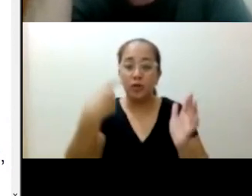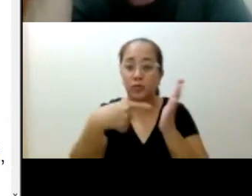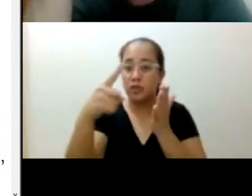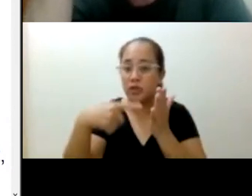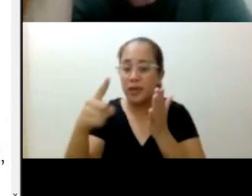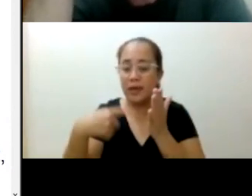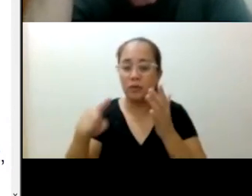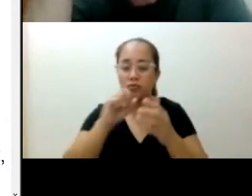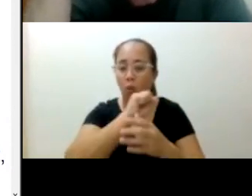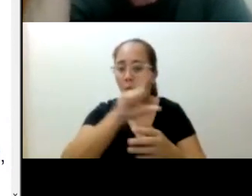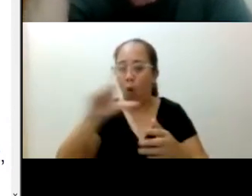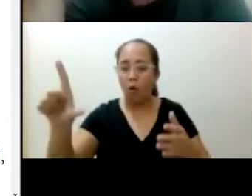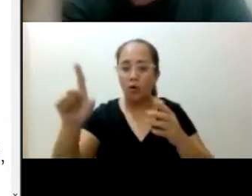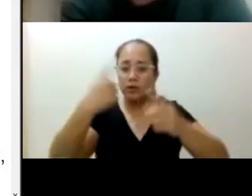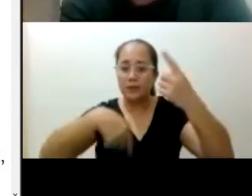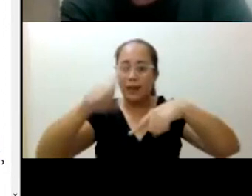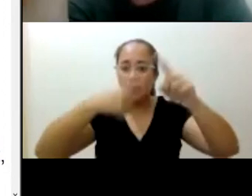the signs